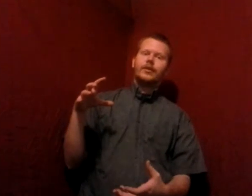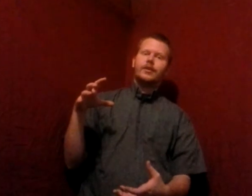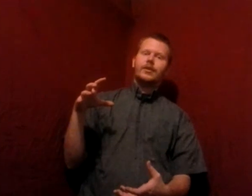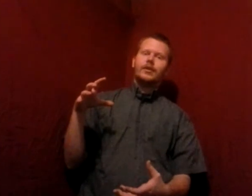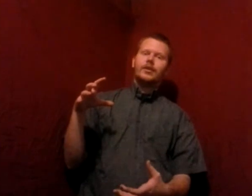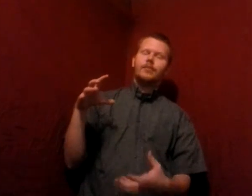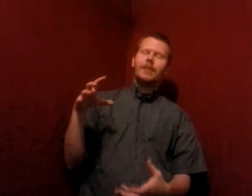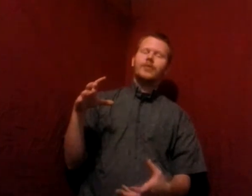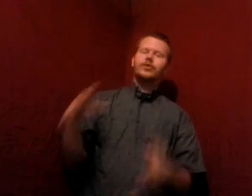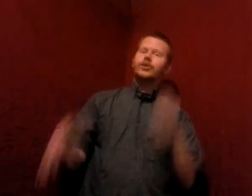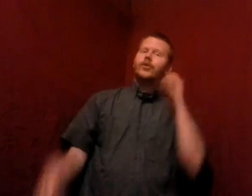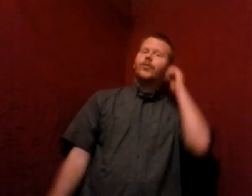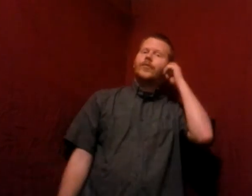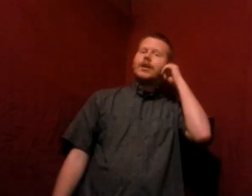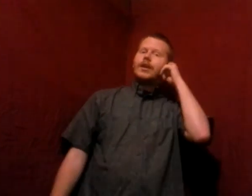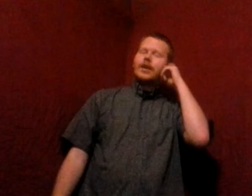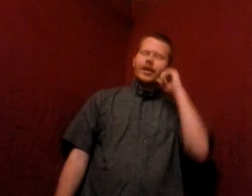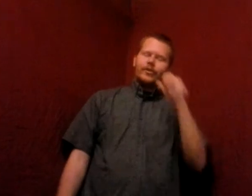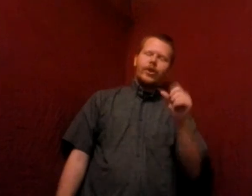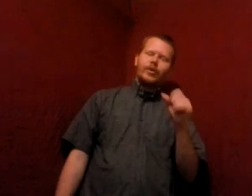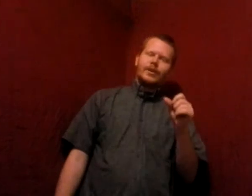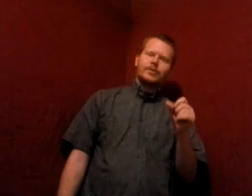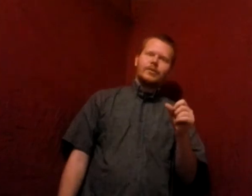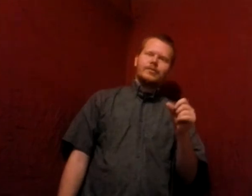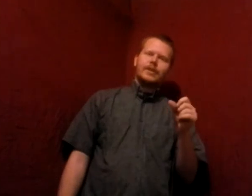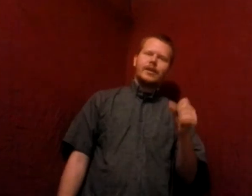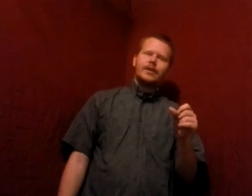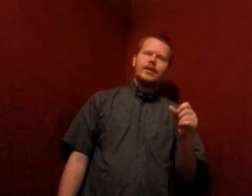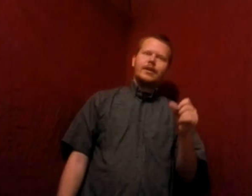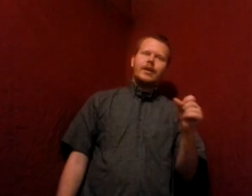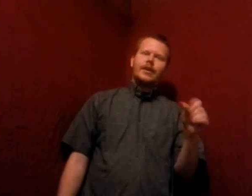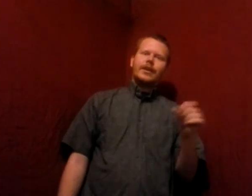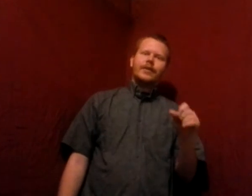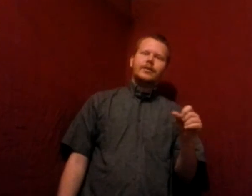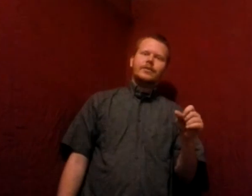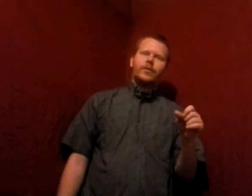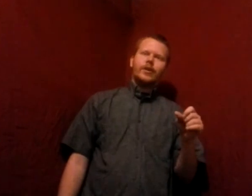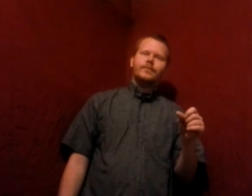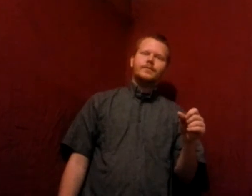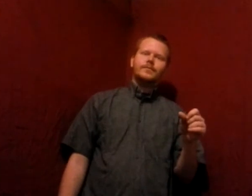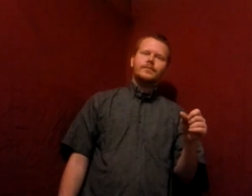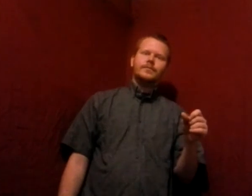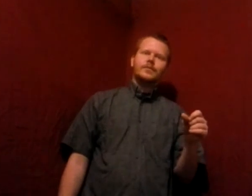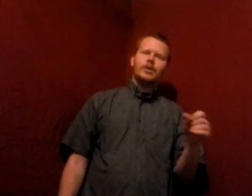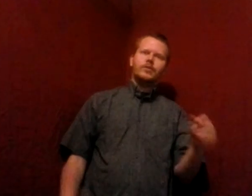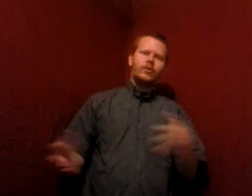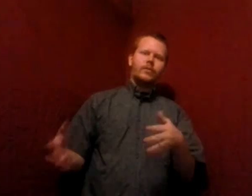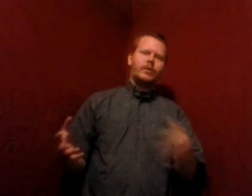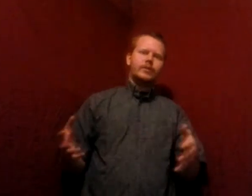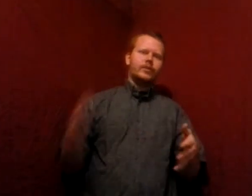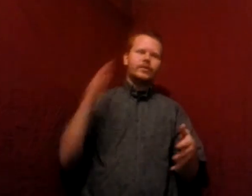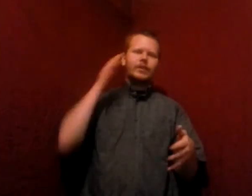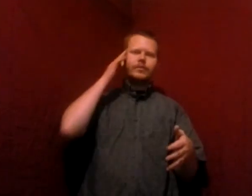of mountain dew and a note attached to what i'm saying hey got this for you you know if you go with your pizza or something